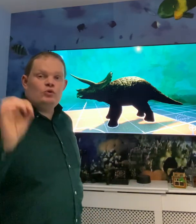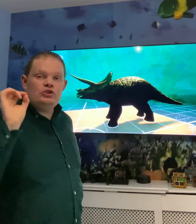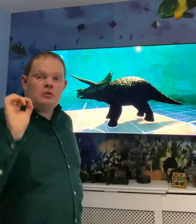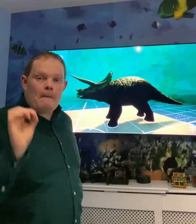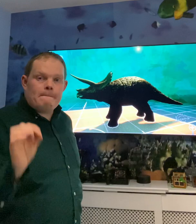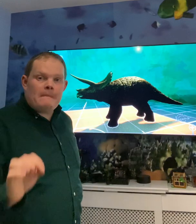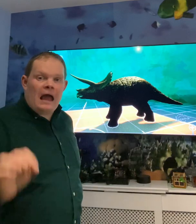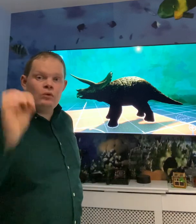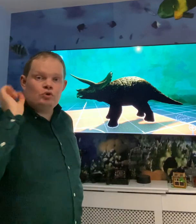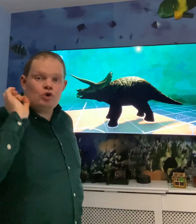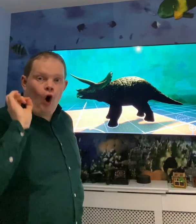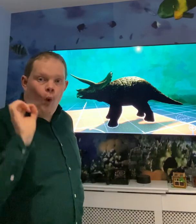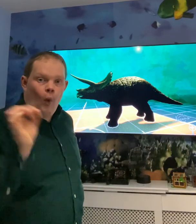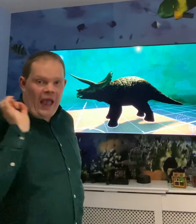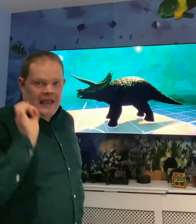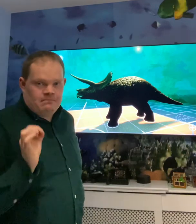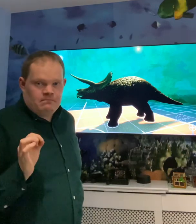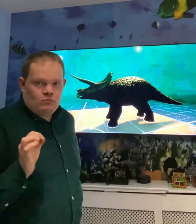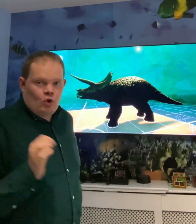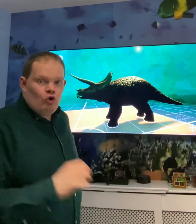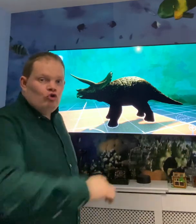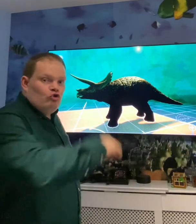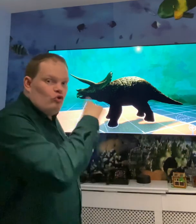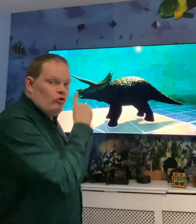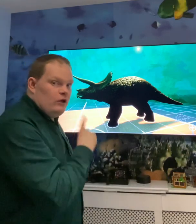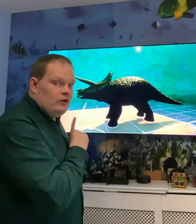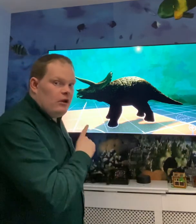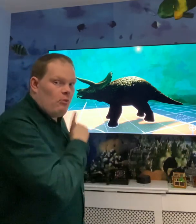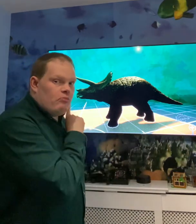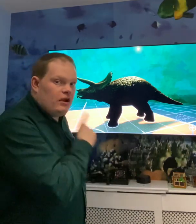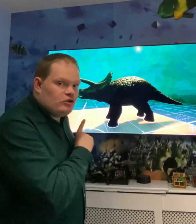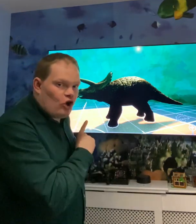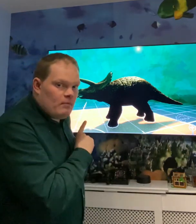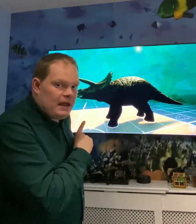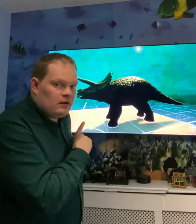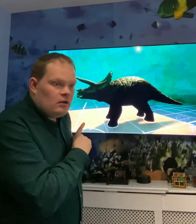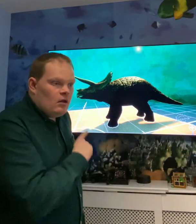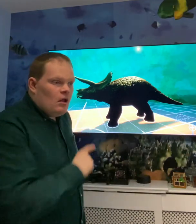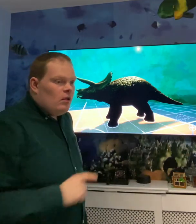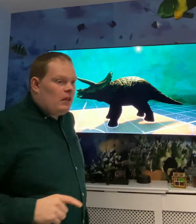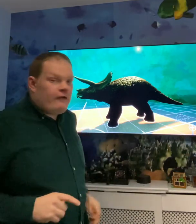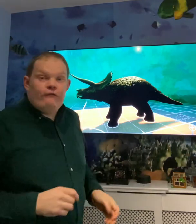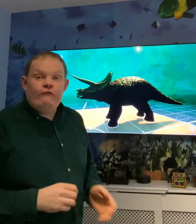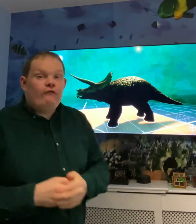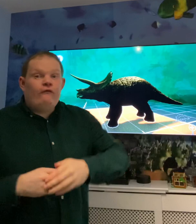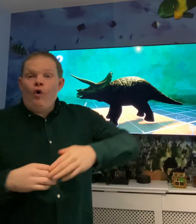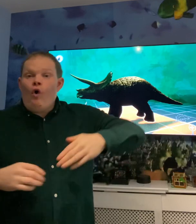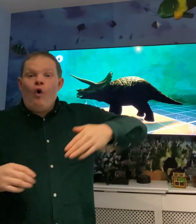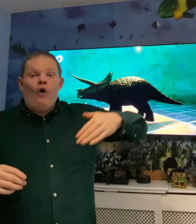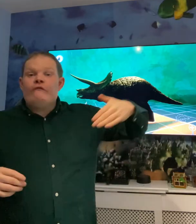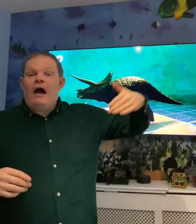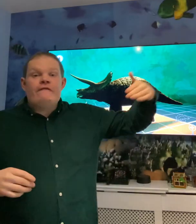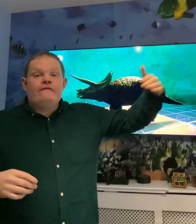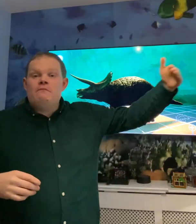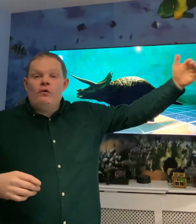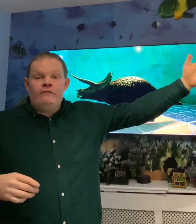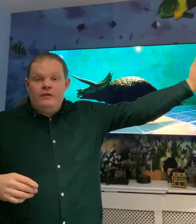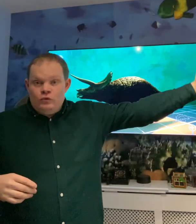72,000 miles away. So they could hear a predator coming like 4 or 5 football fields